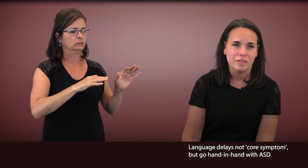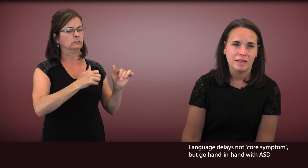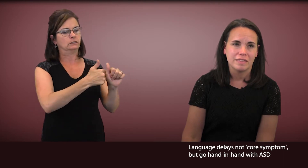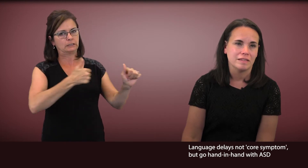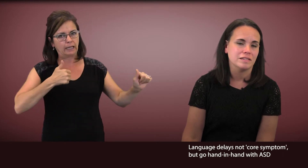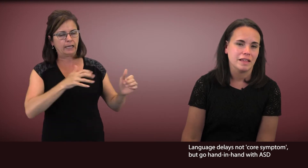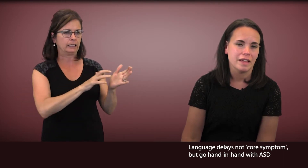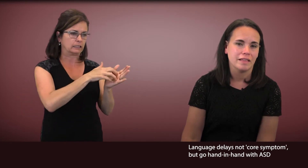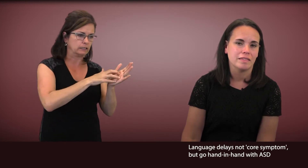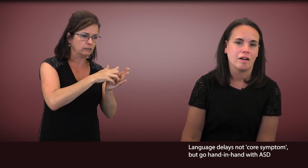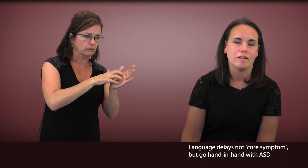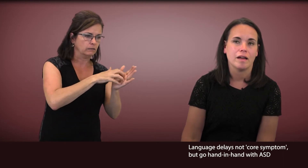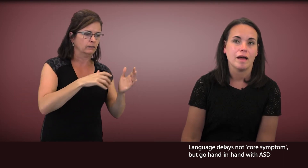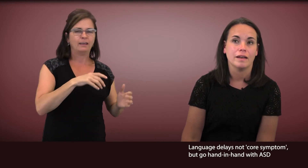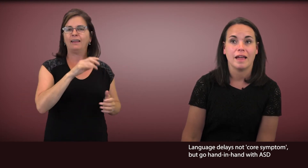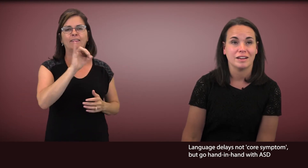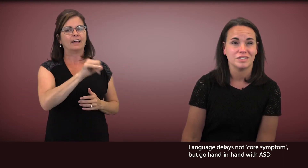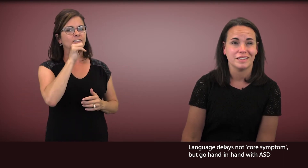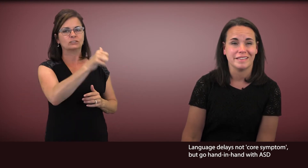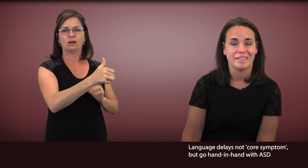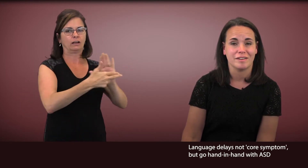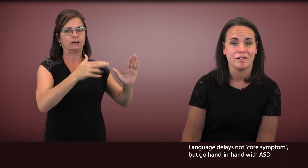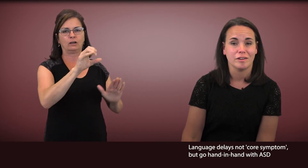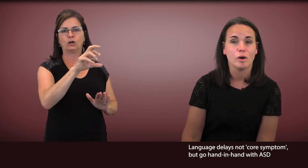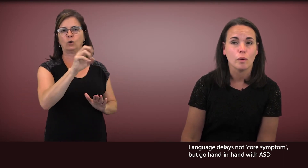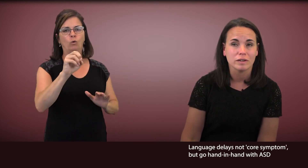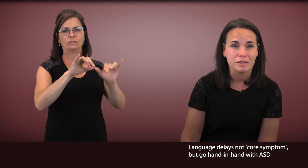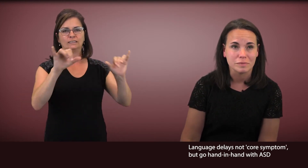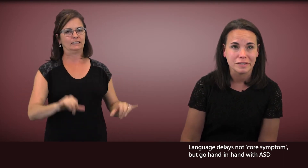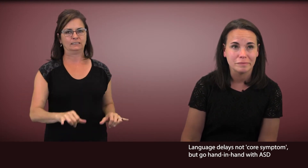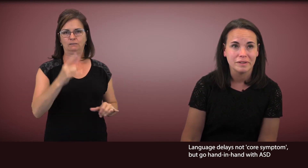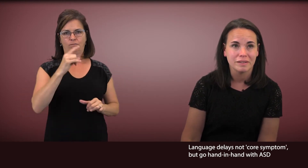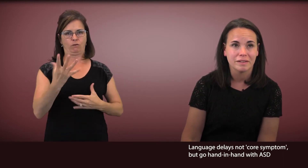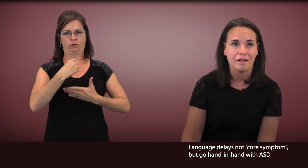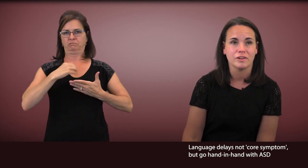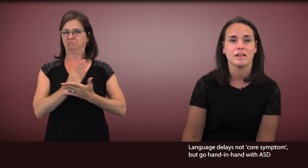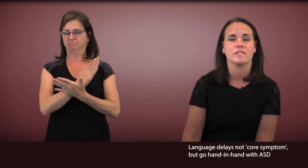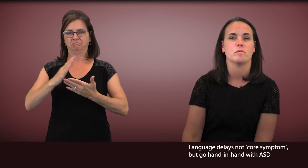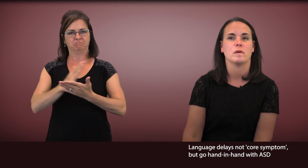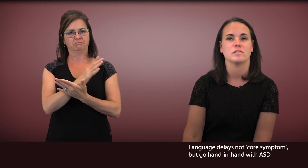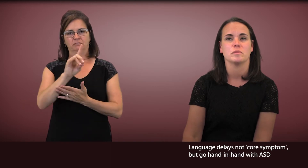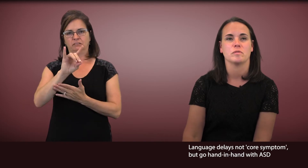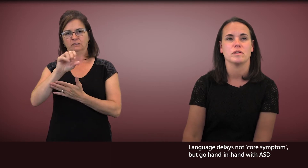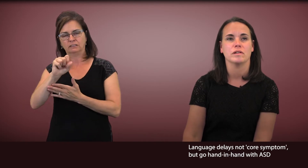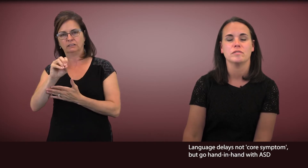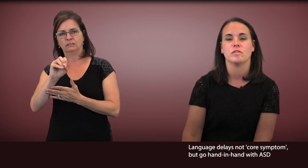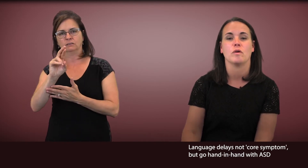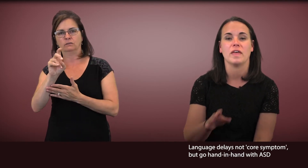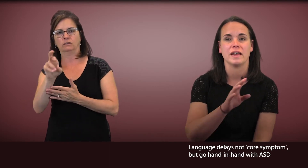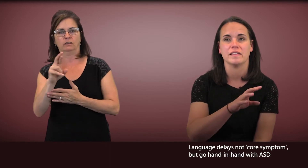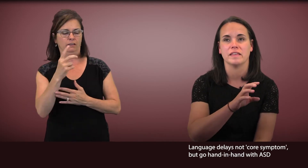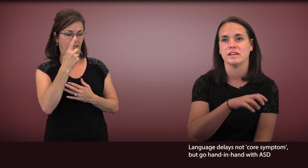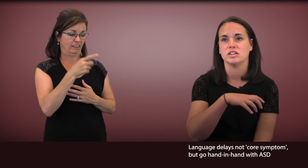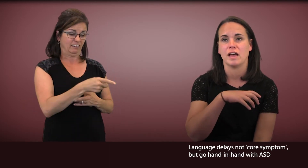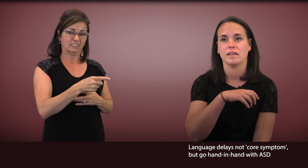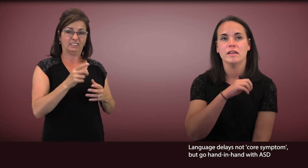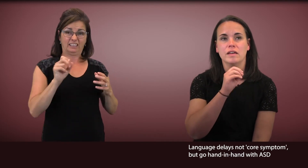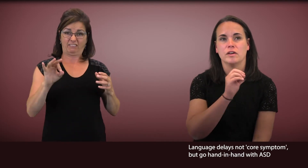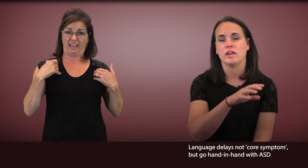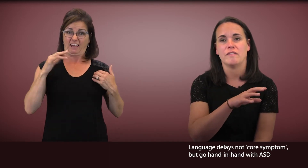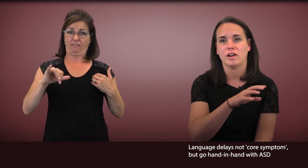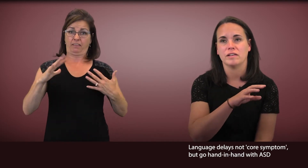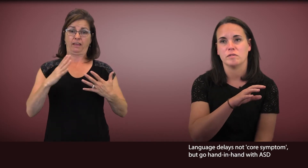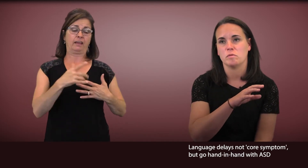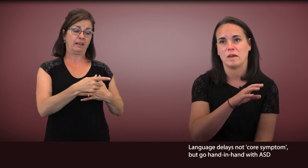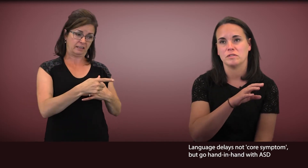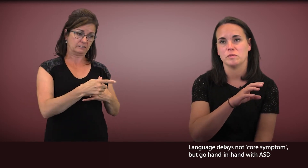language deficits and delays are not actually considered a core symptom of an autism spectrum disorder, so that is that a child